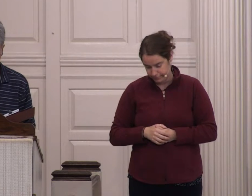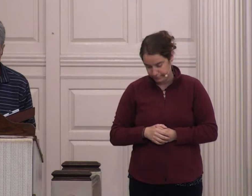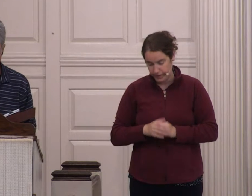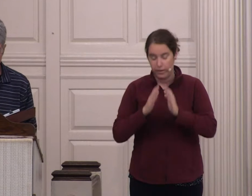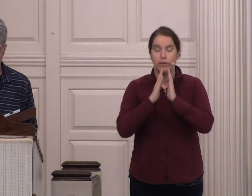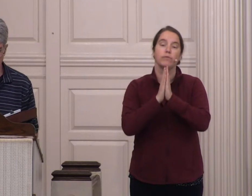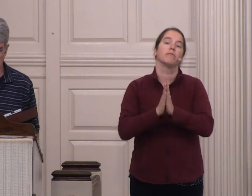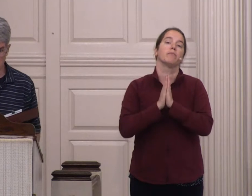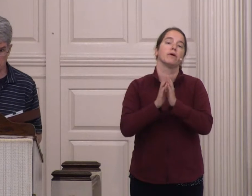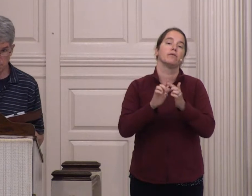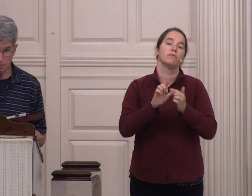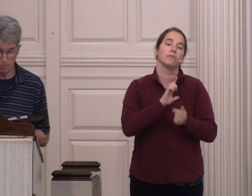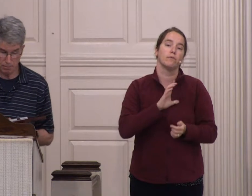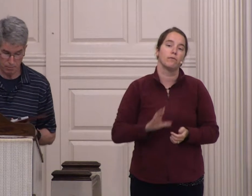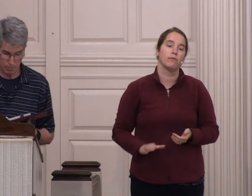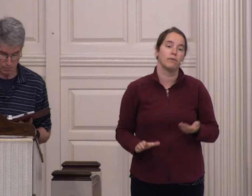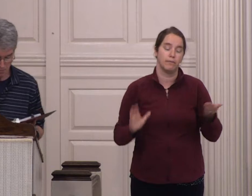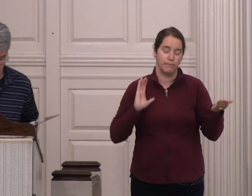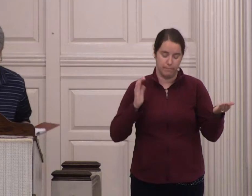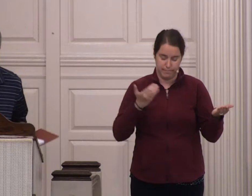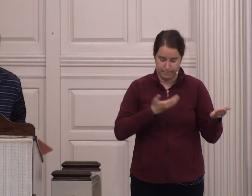Let us pray to the Lord.